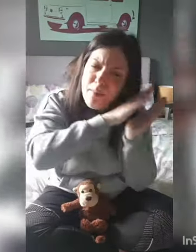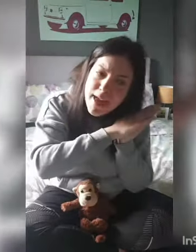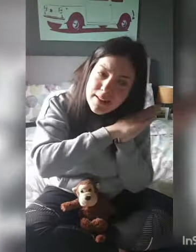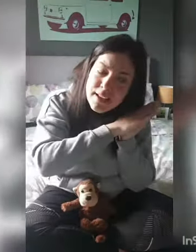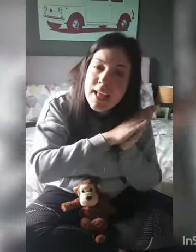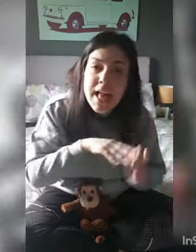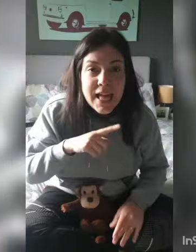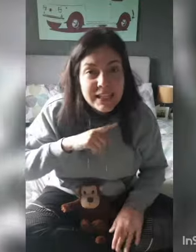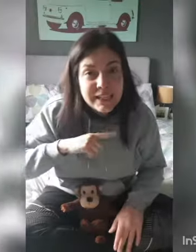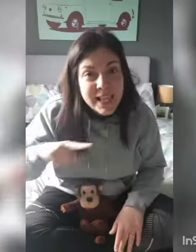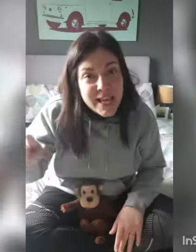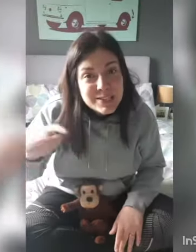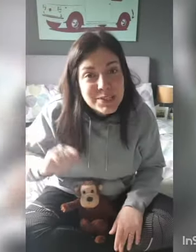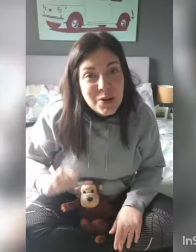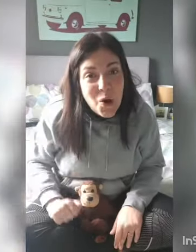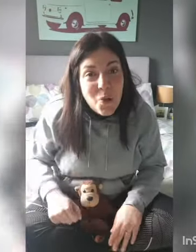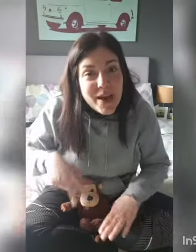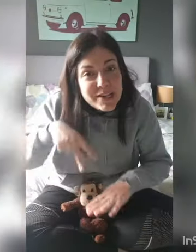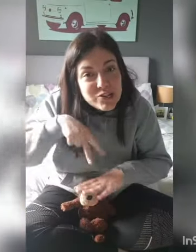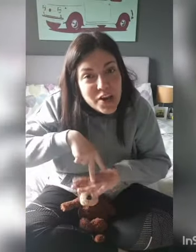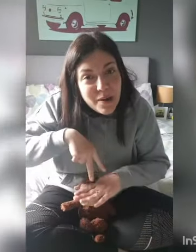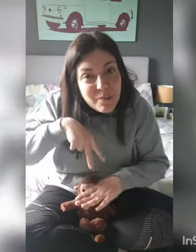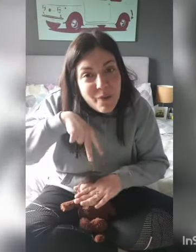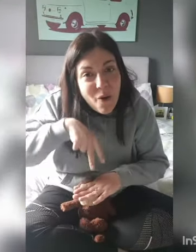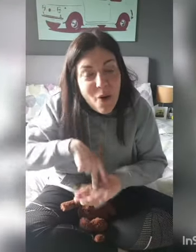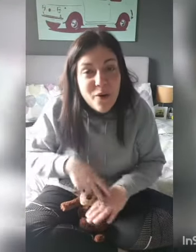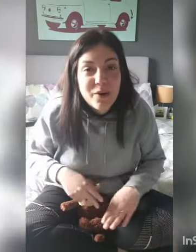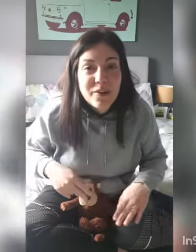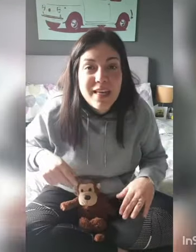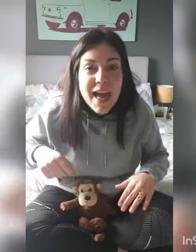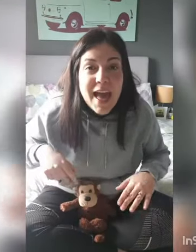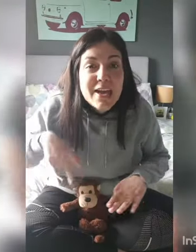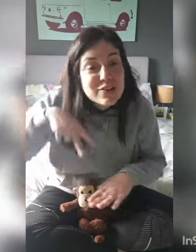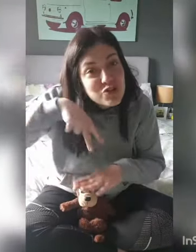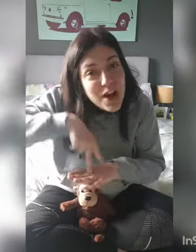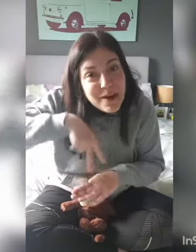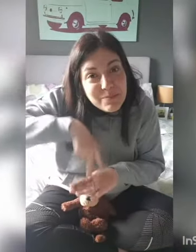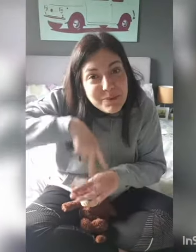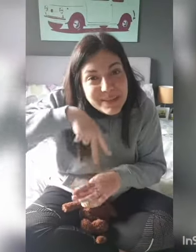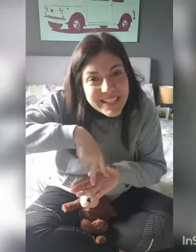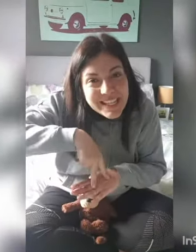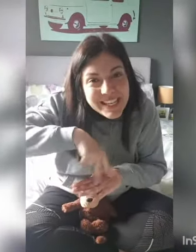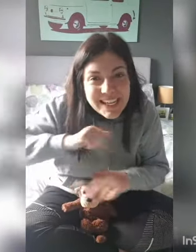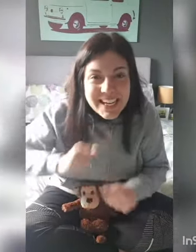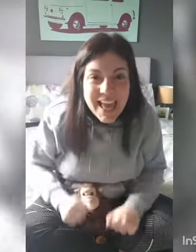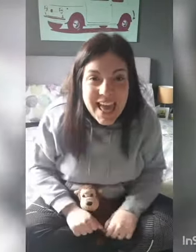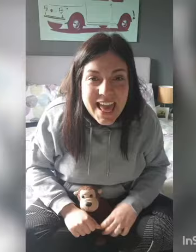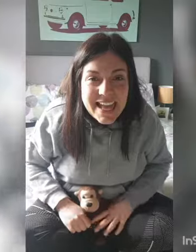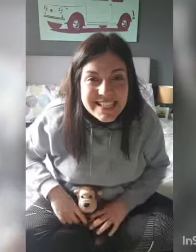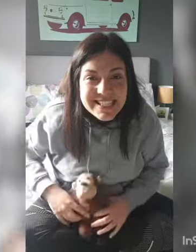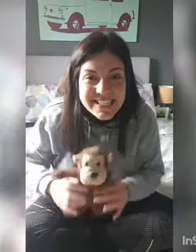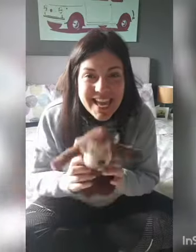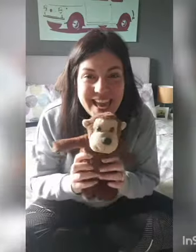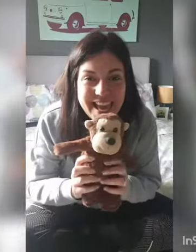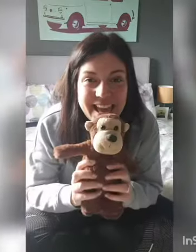bed. Let's go and jump on the trampoline